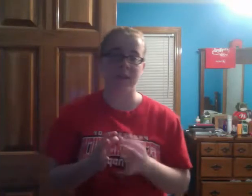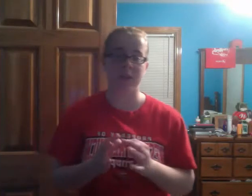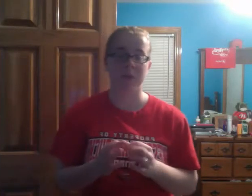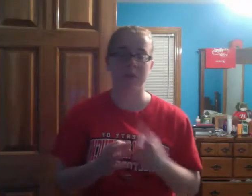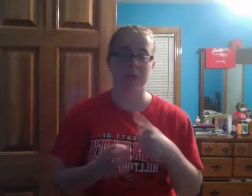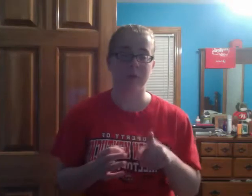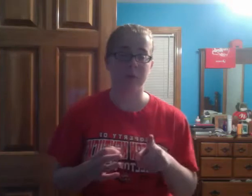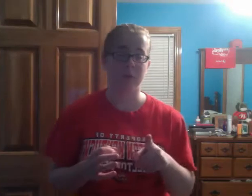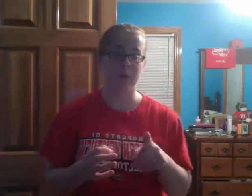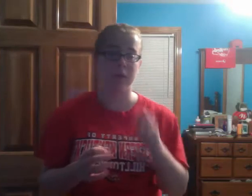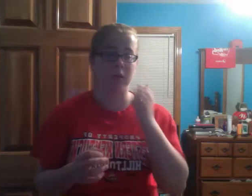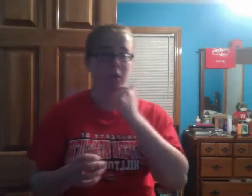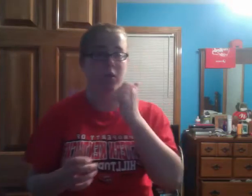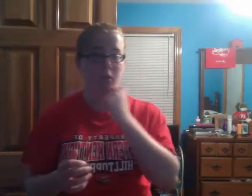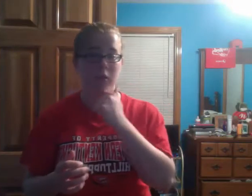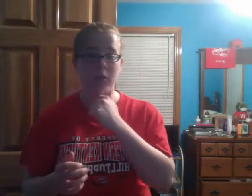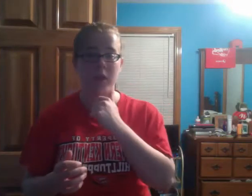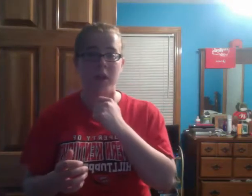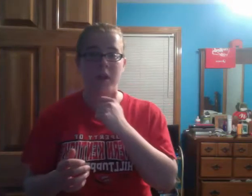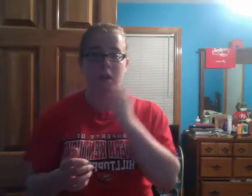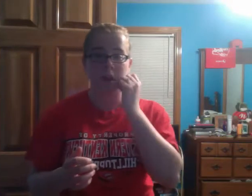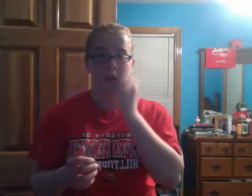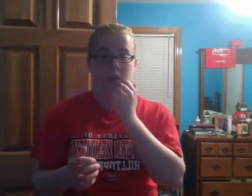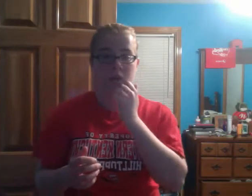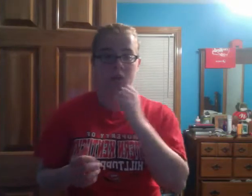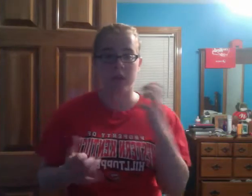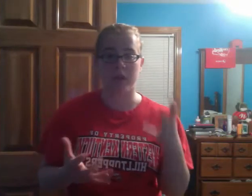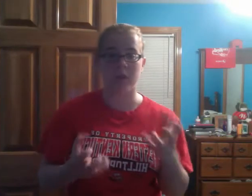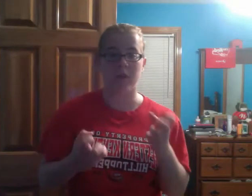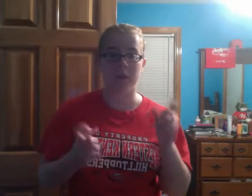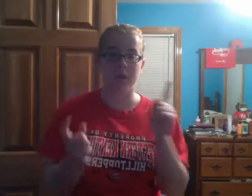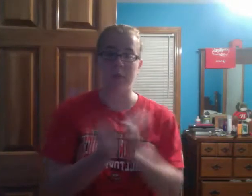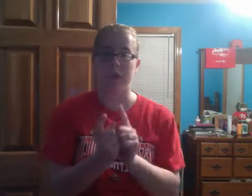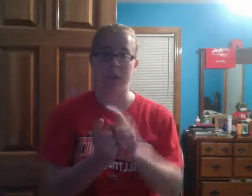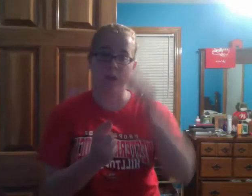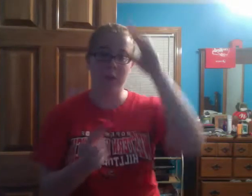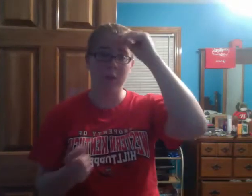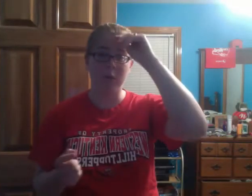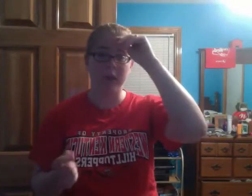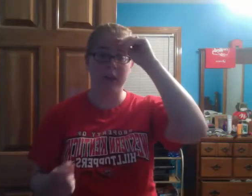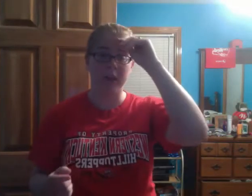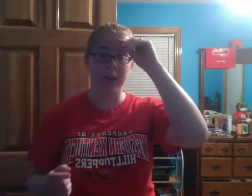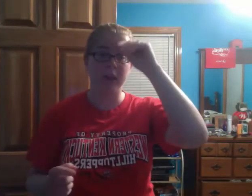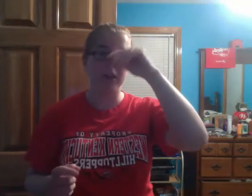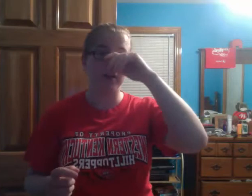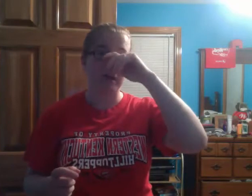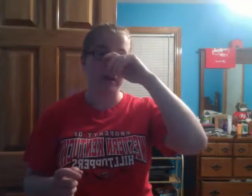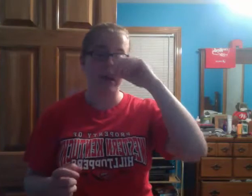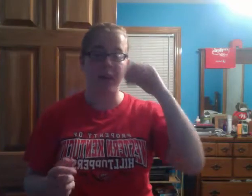interpret for a girl that wanted to meet a boy and